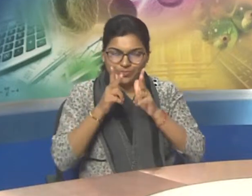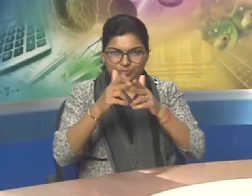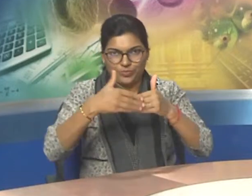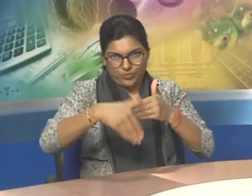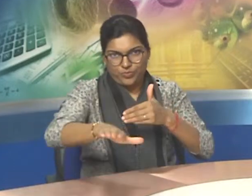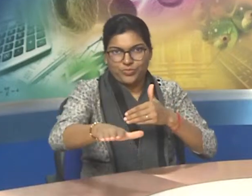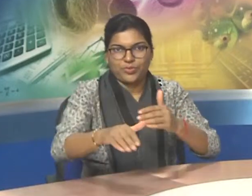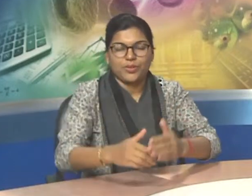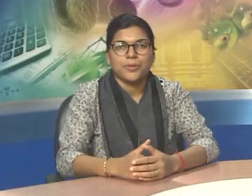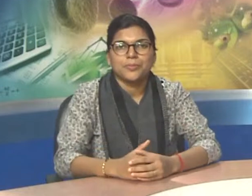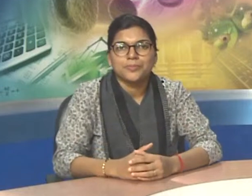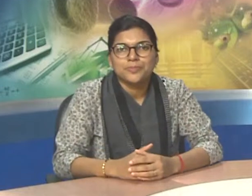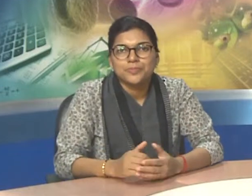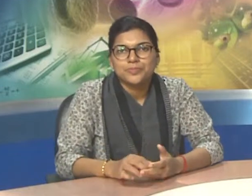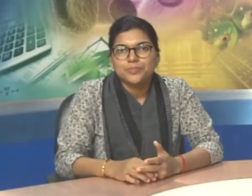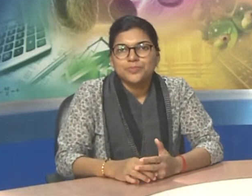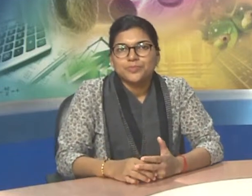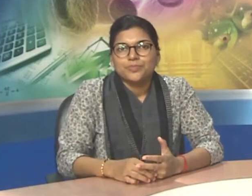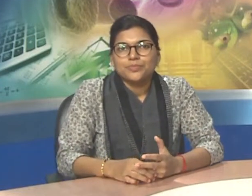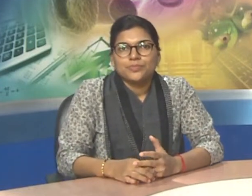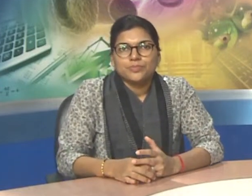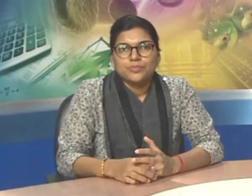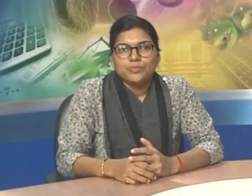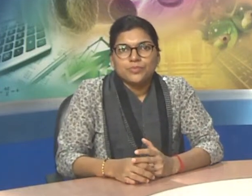We will understand it in detail.